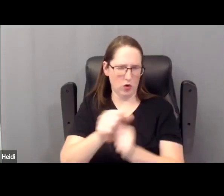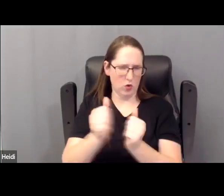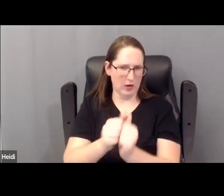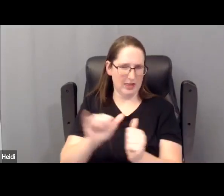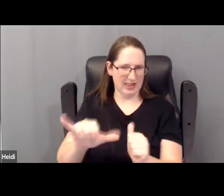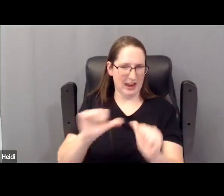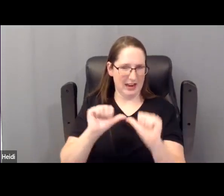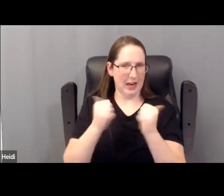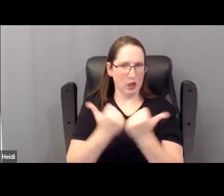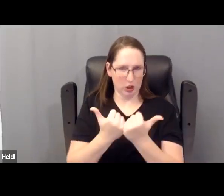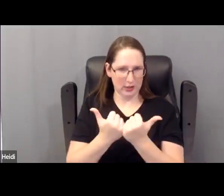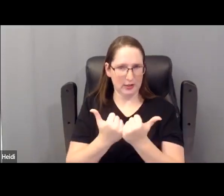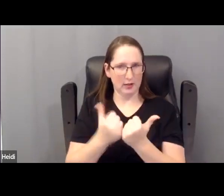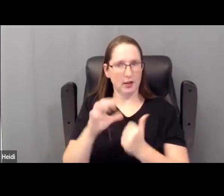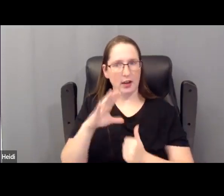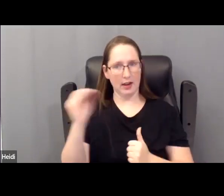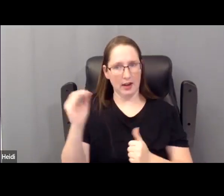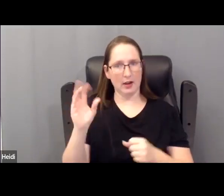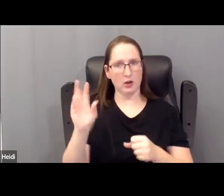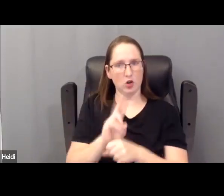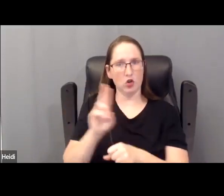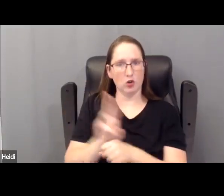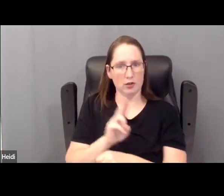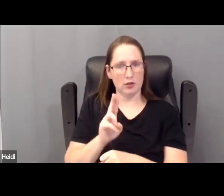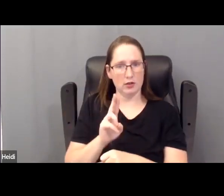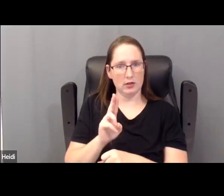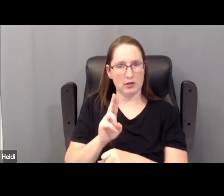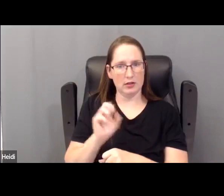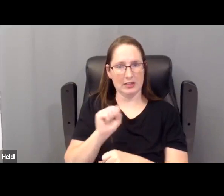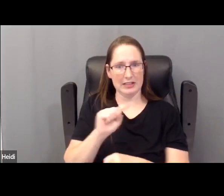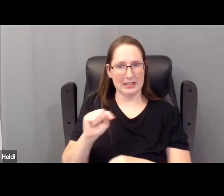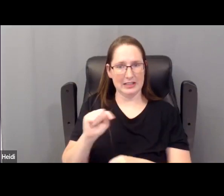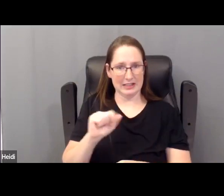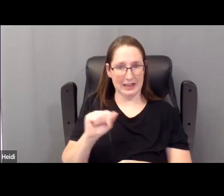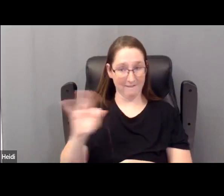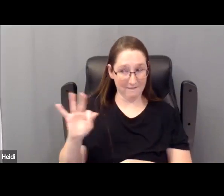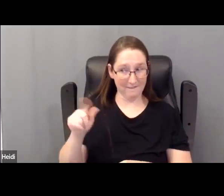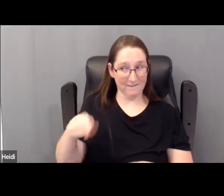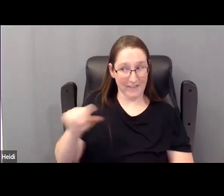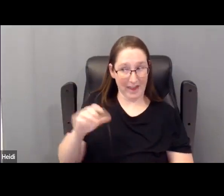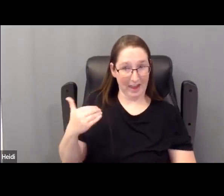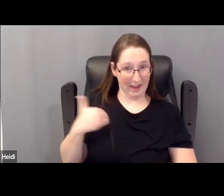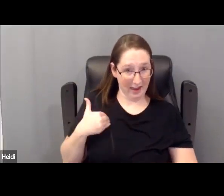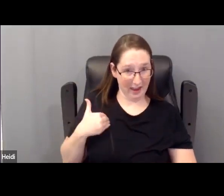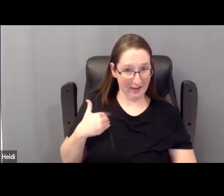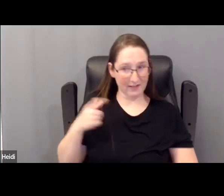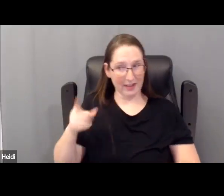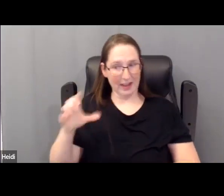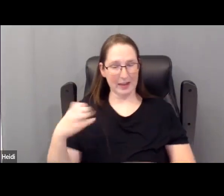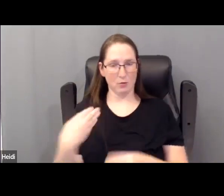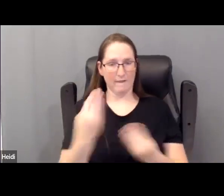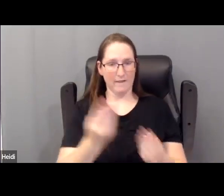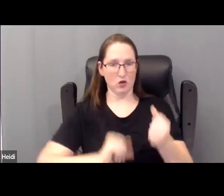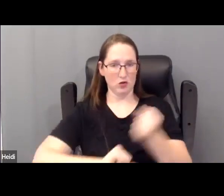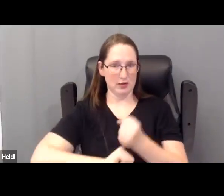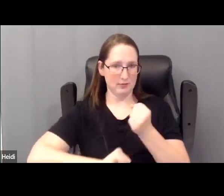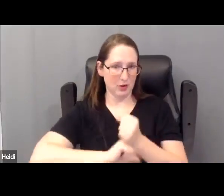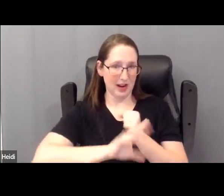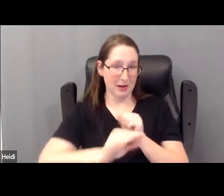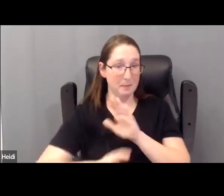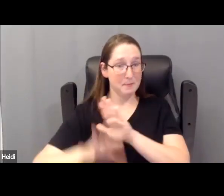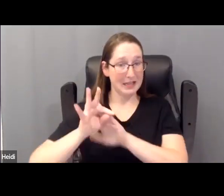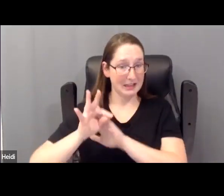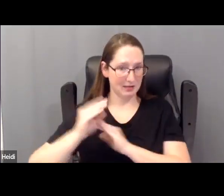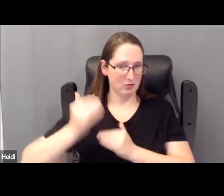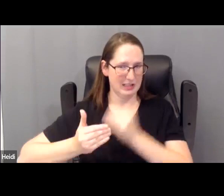agency and you use the staff that they have, and they can provide you the support in choosing the staff.